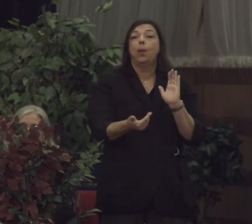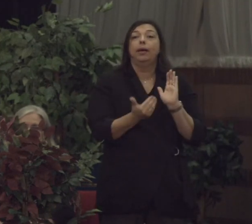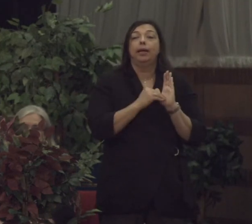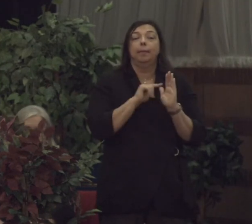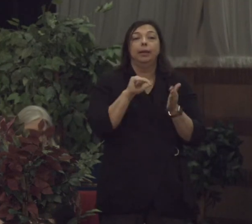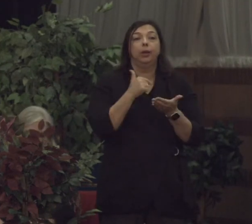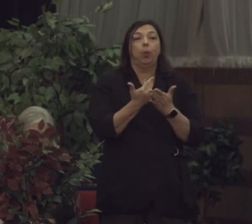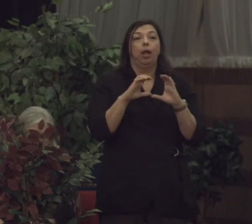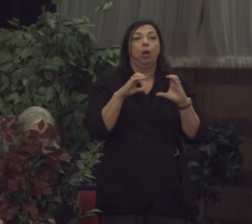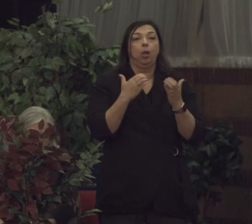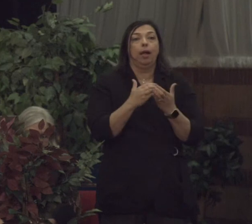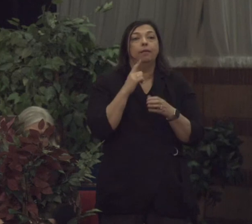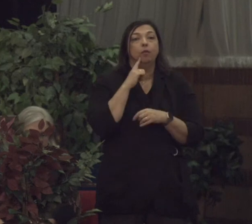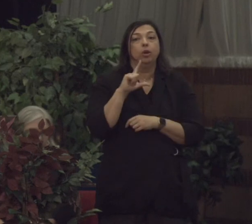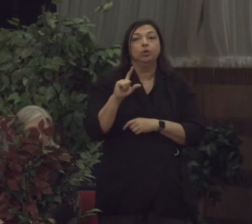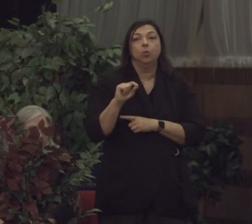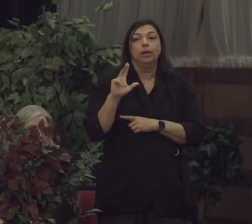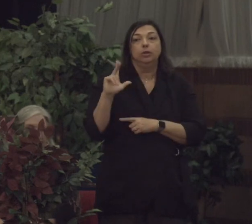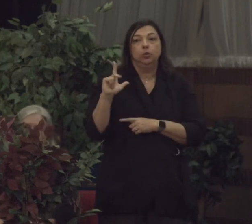graduating class of